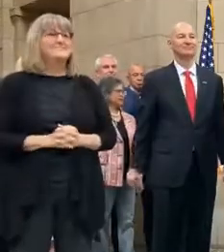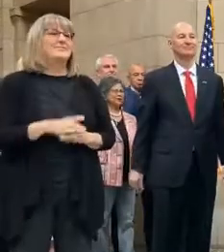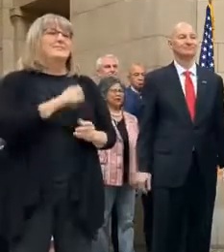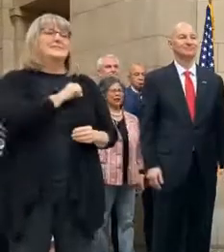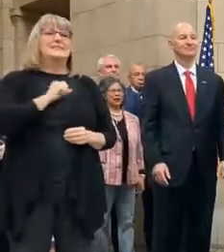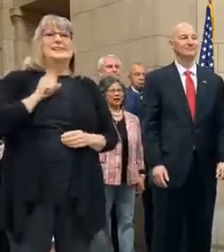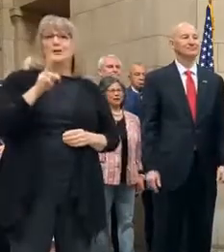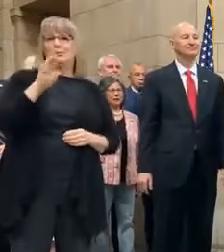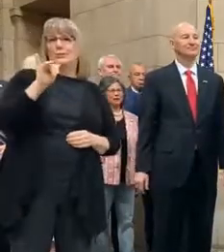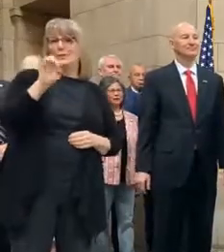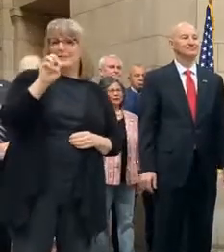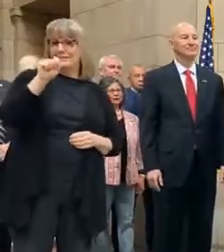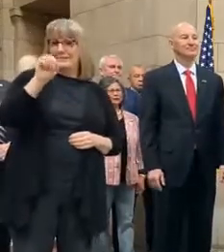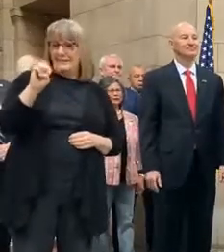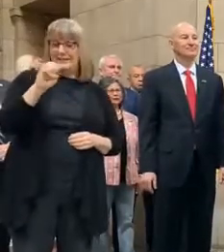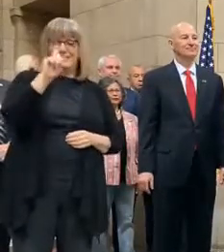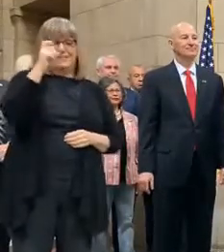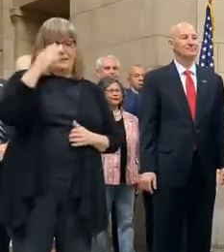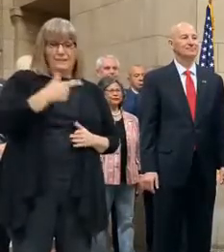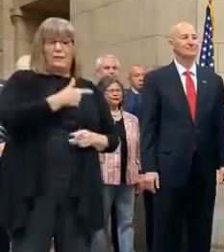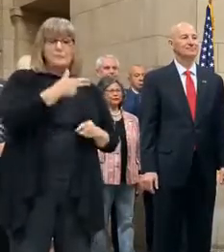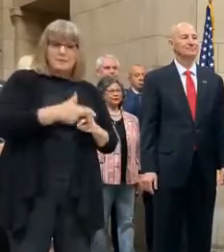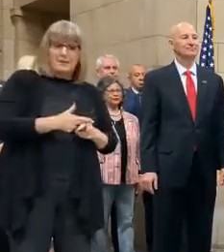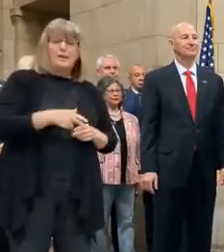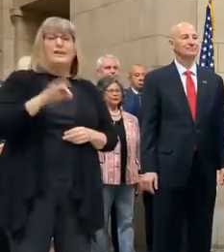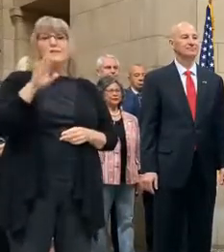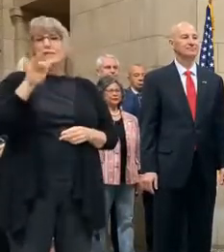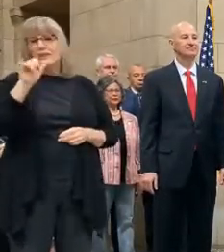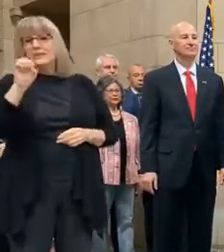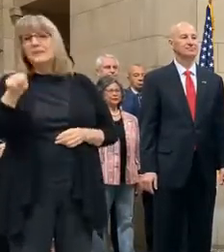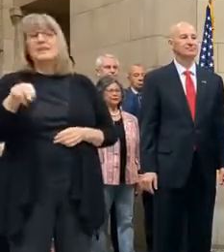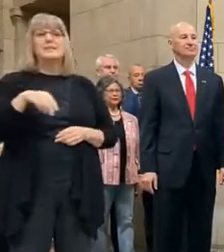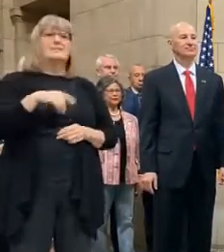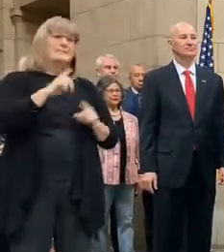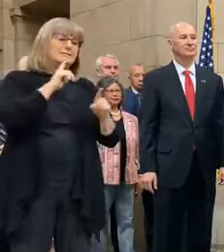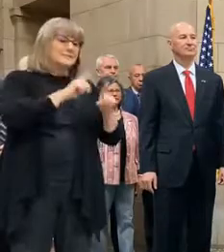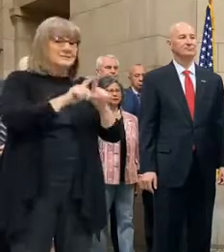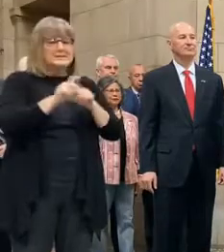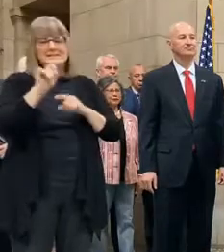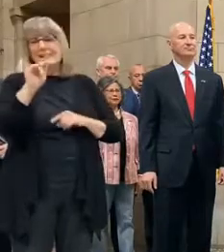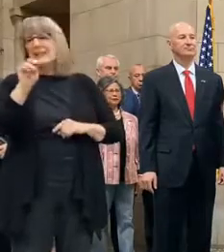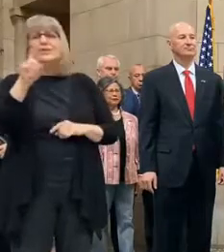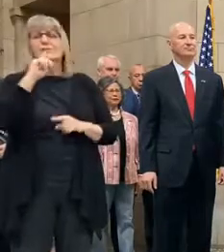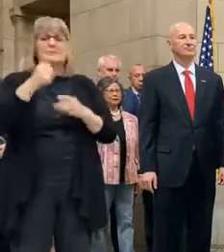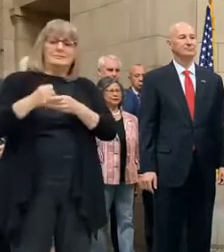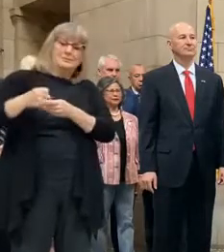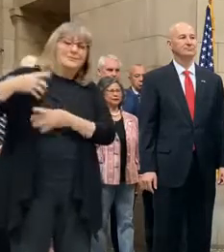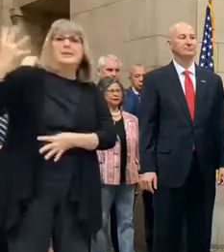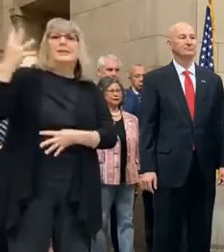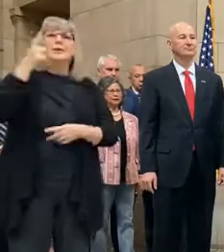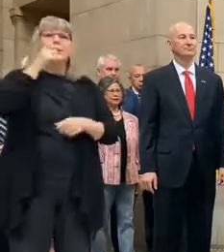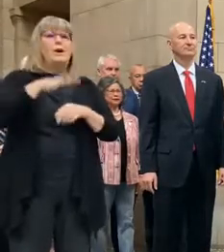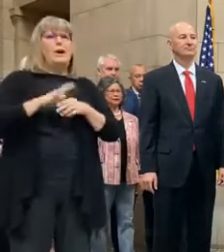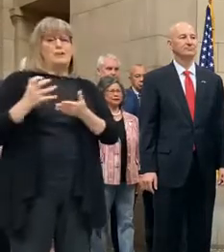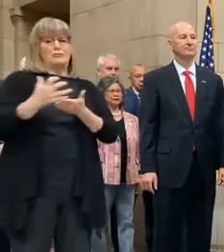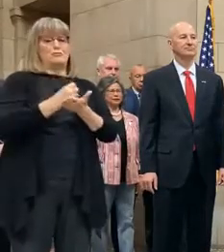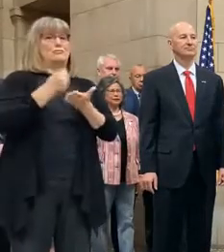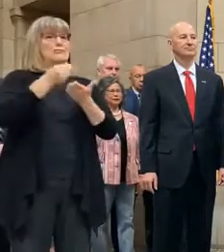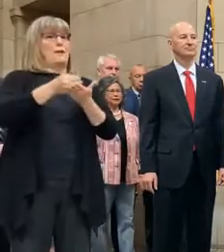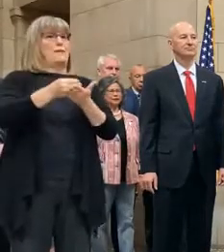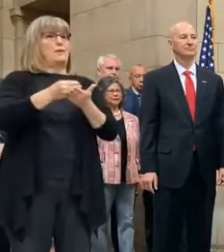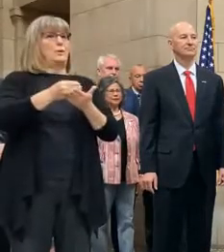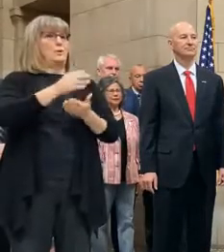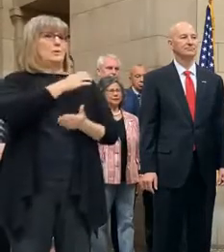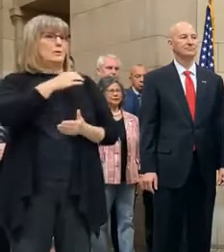Senator Breezy, as Governor Ricketts mentioned, as well as Senator Friesen, Senator Hughes, Senator Stinner, and so many others, all the members of the Revenue Committee, Senator